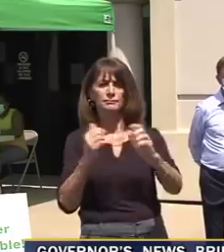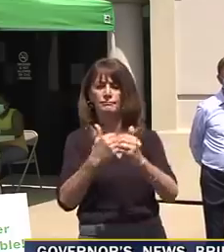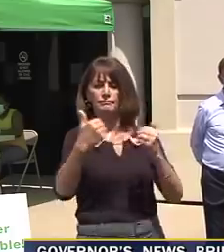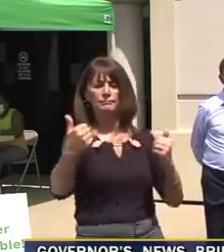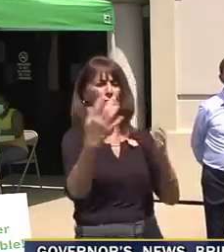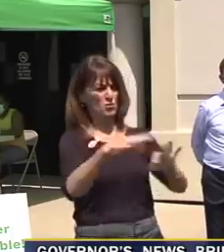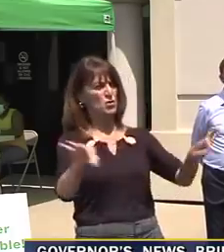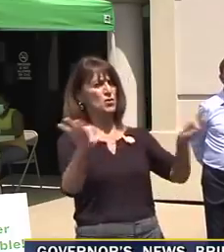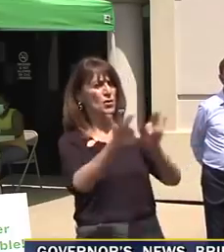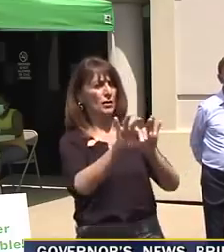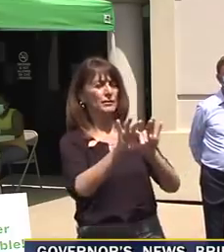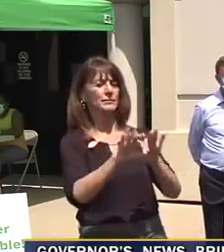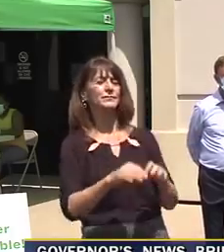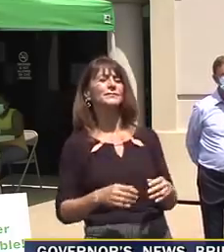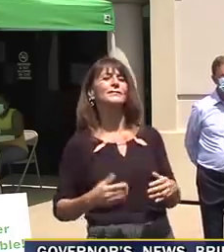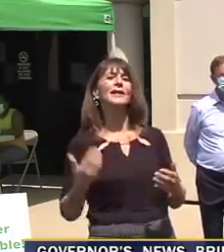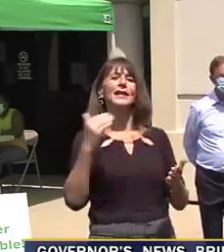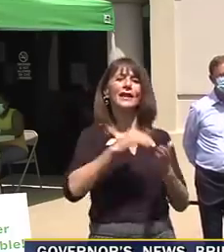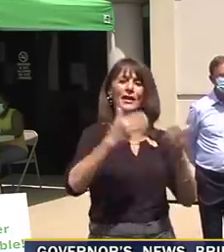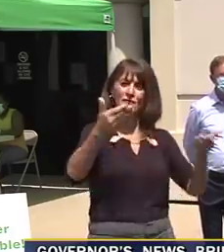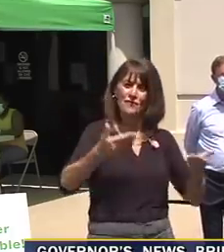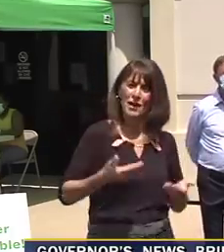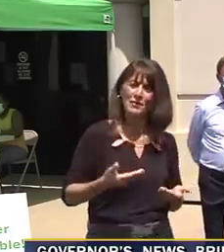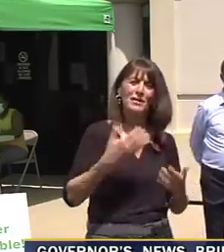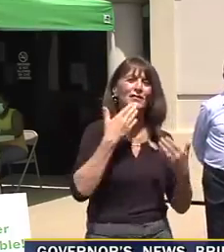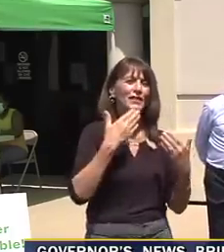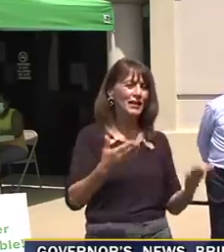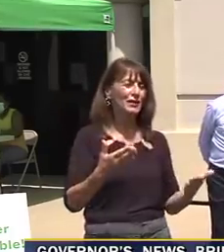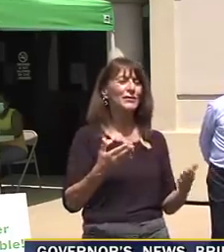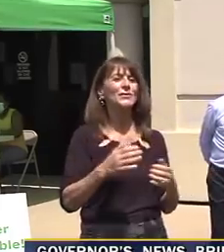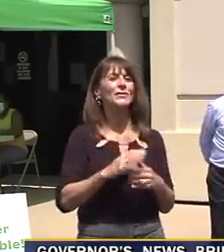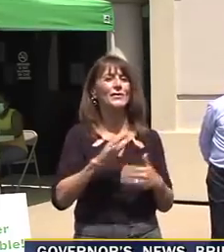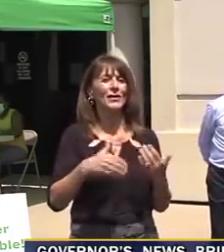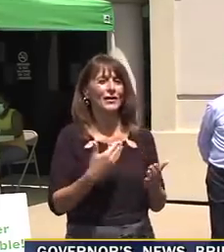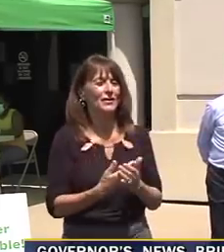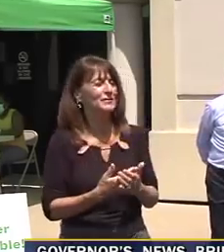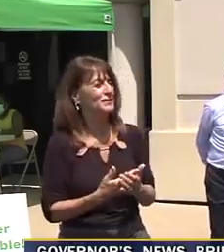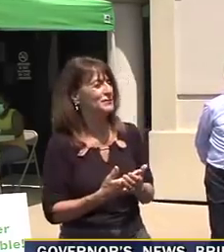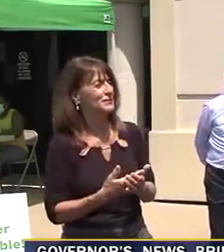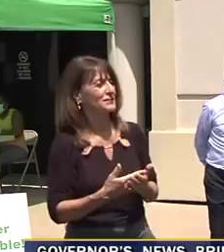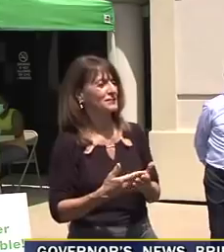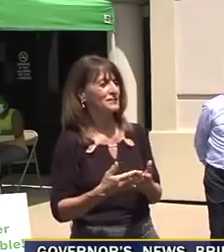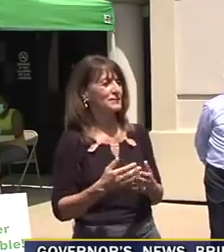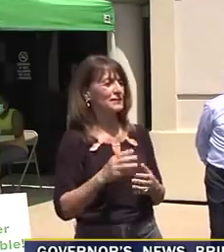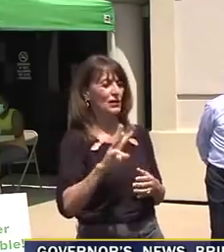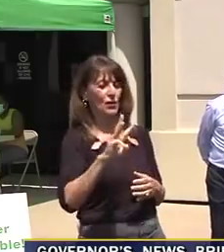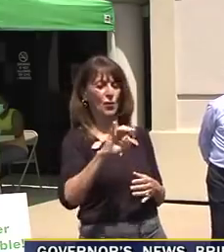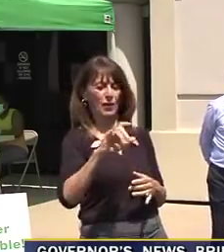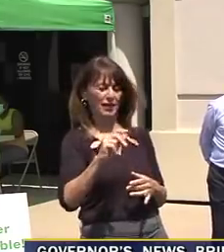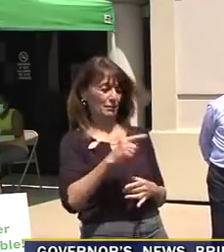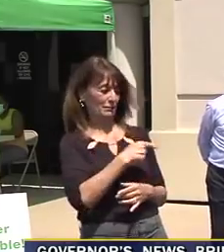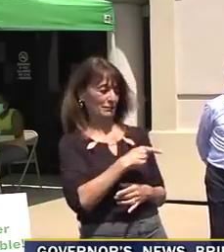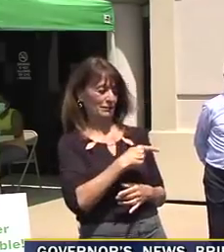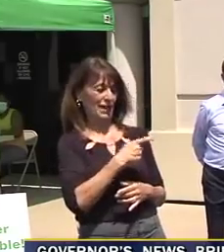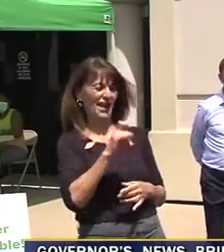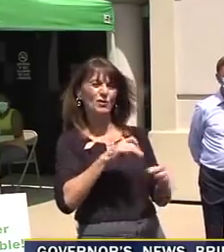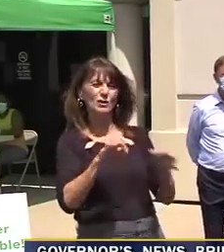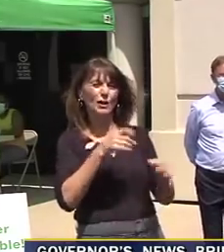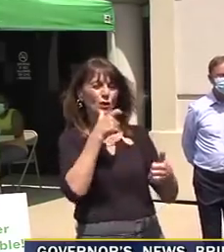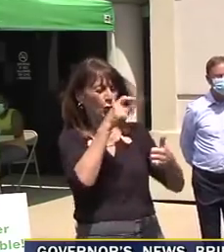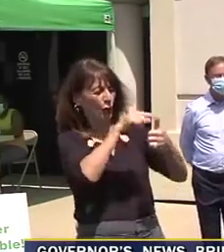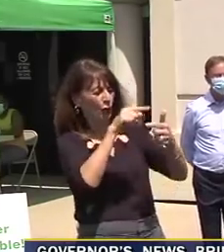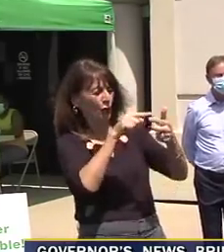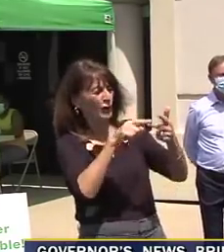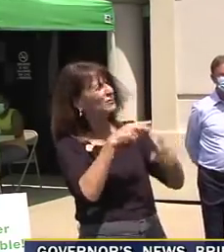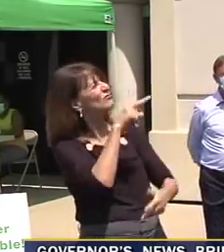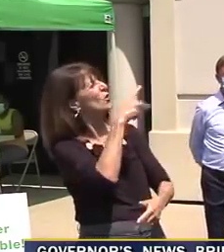we have. So thank you for inviting me. Thank you, Lieutenant Governor and Governor. And William, I had to explain to him all these people are, and he sort of